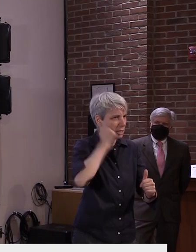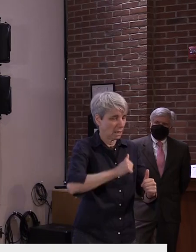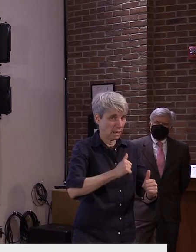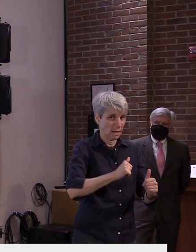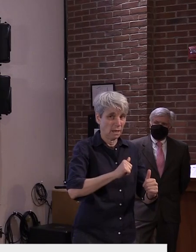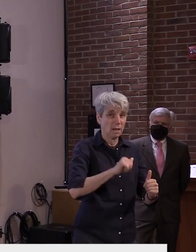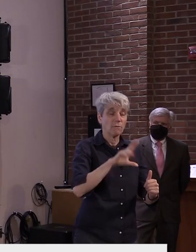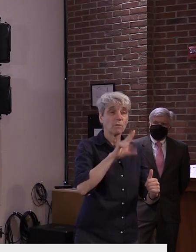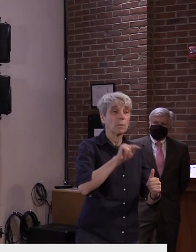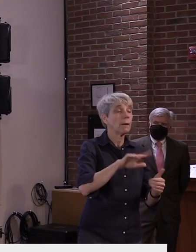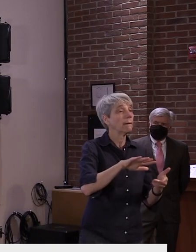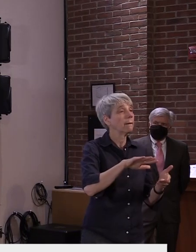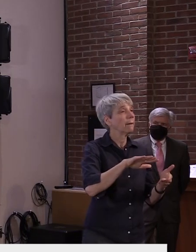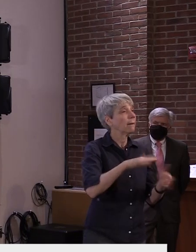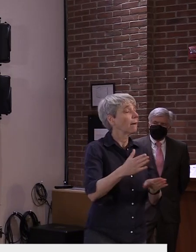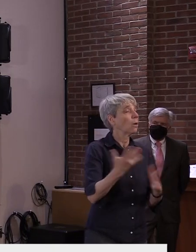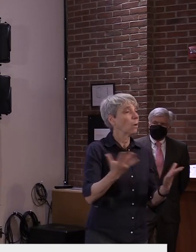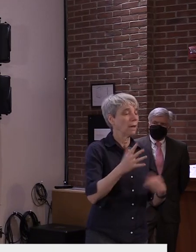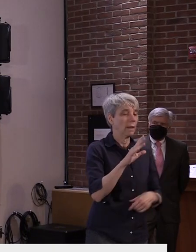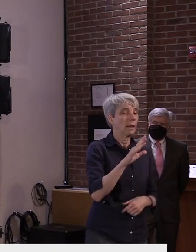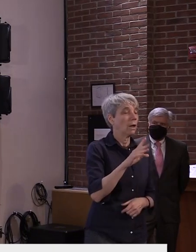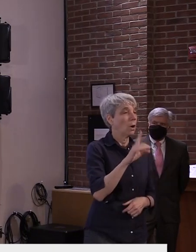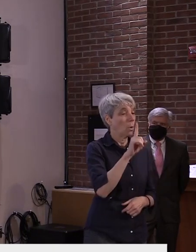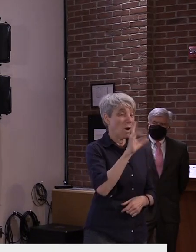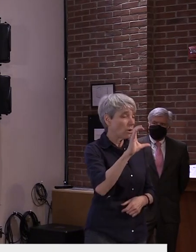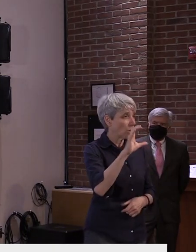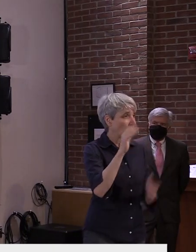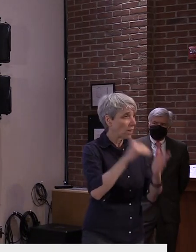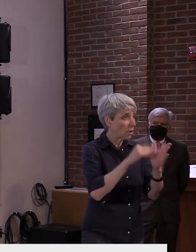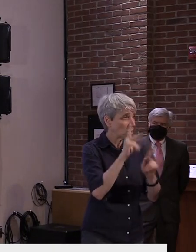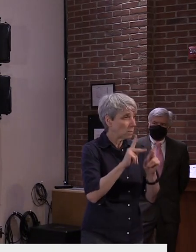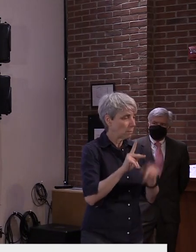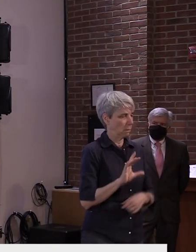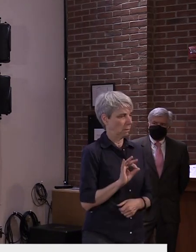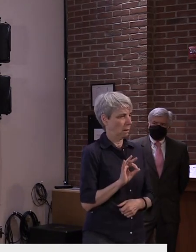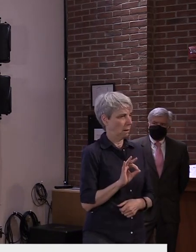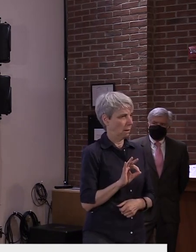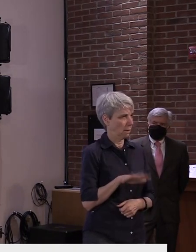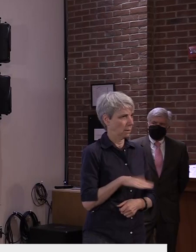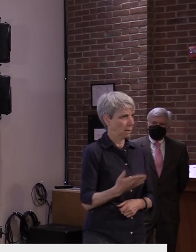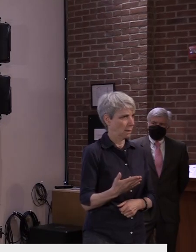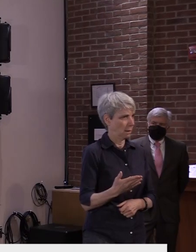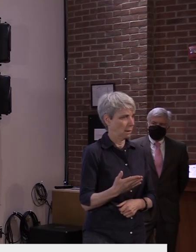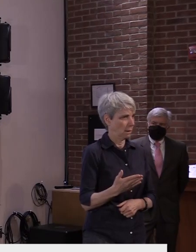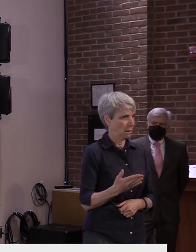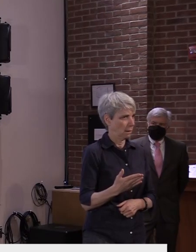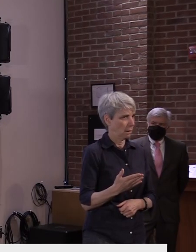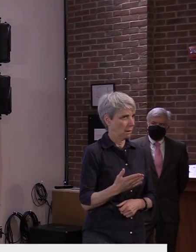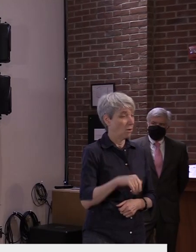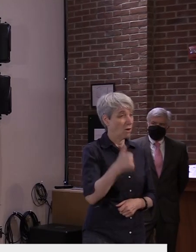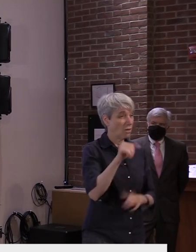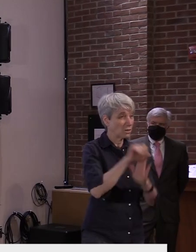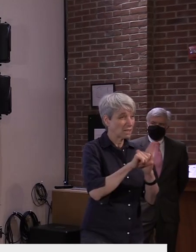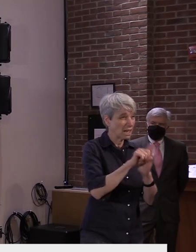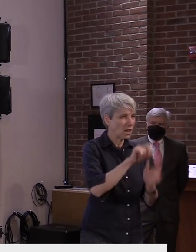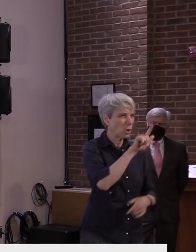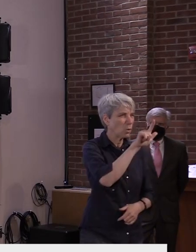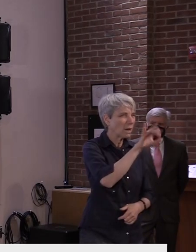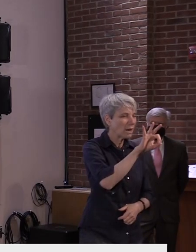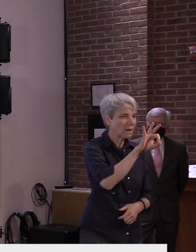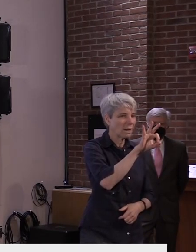per 100,000. That compares with anywhere from 29 to 165